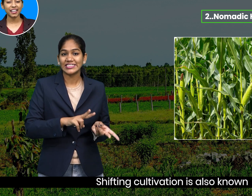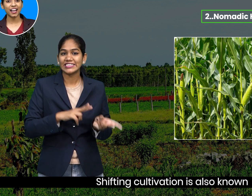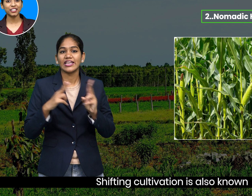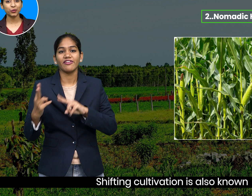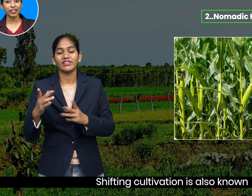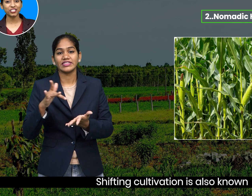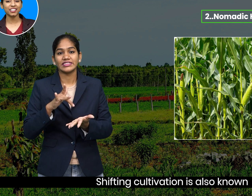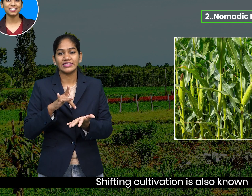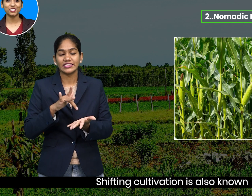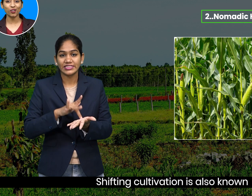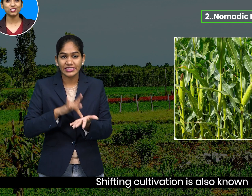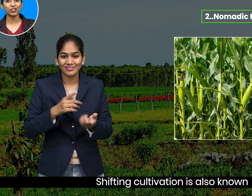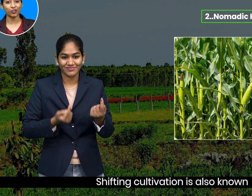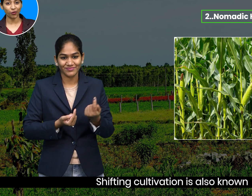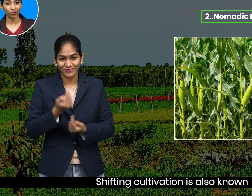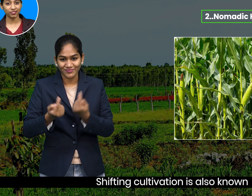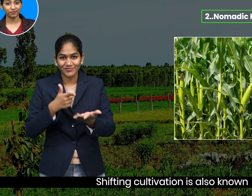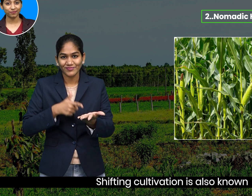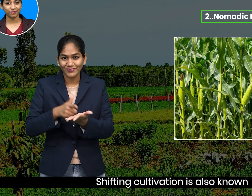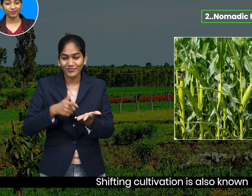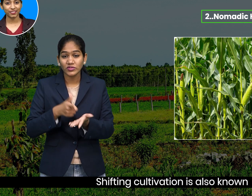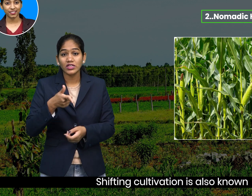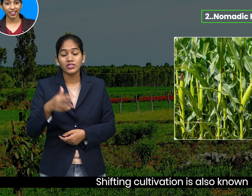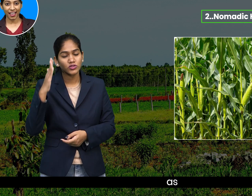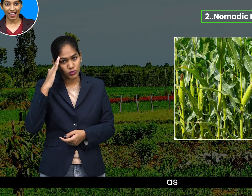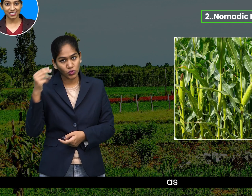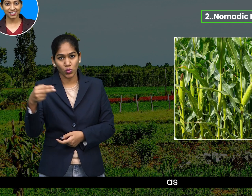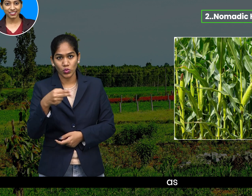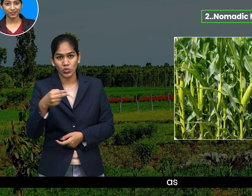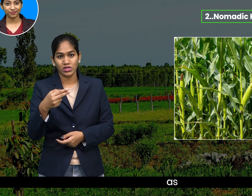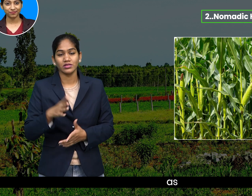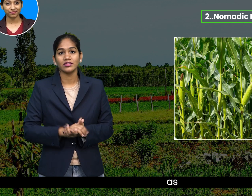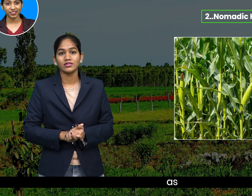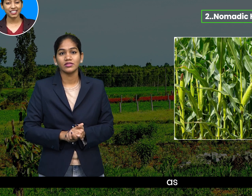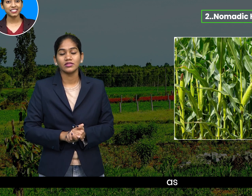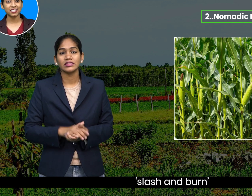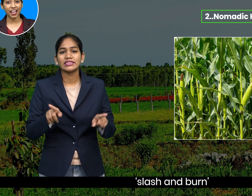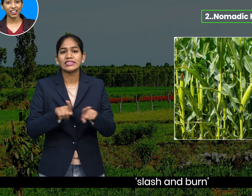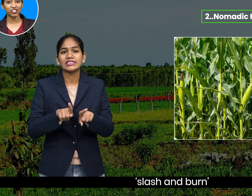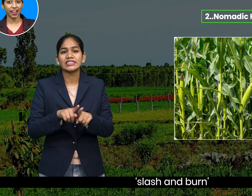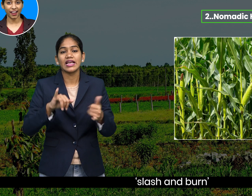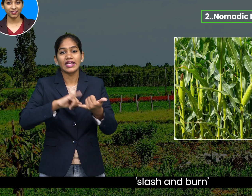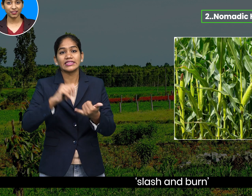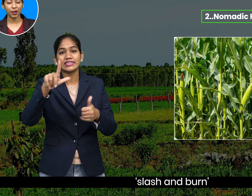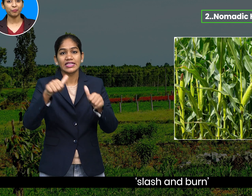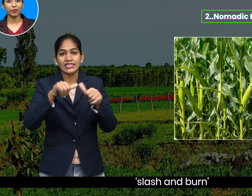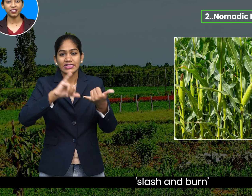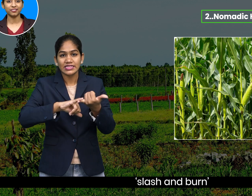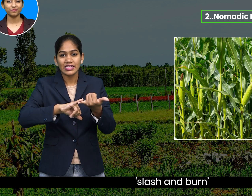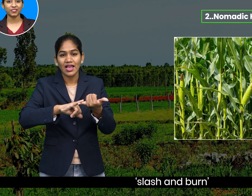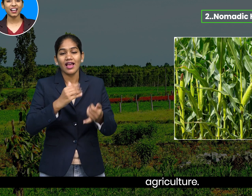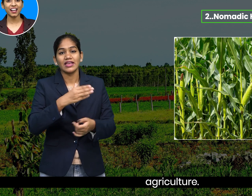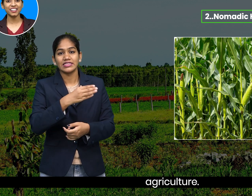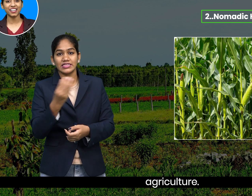Shifting cultivation is also known as slash and